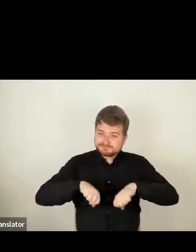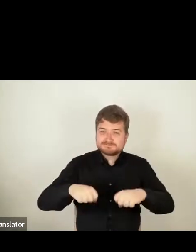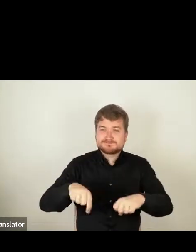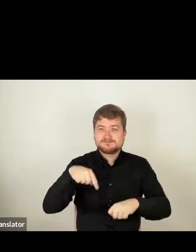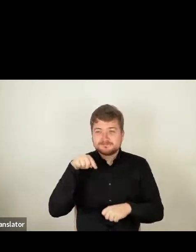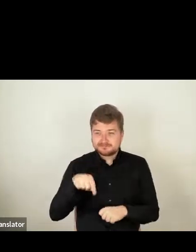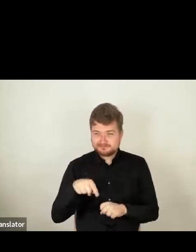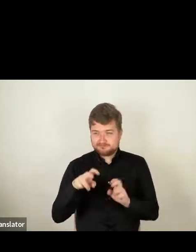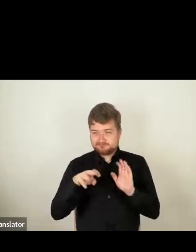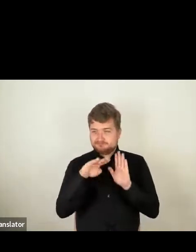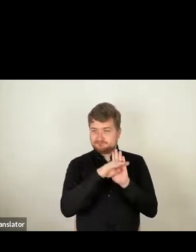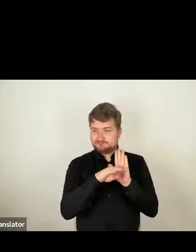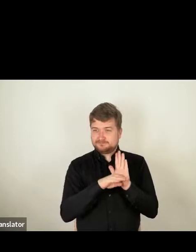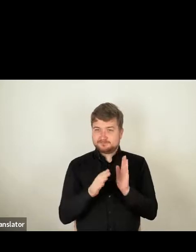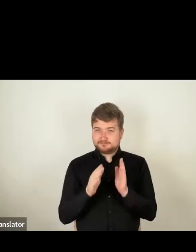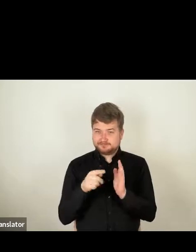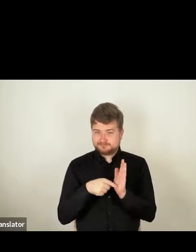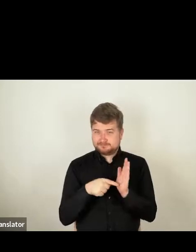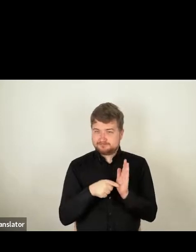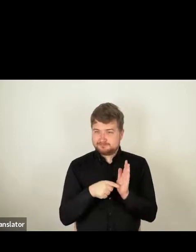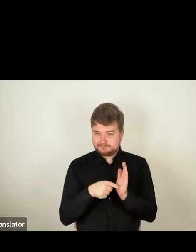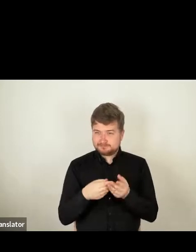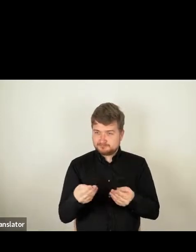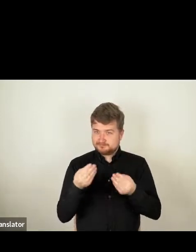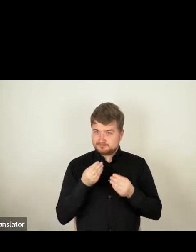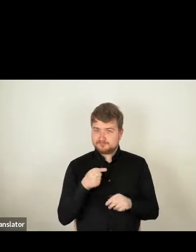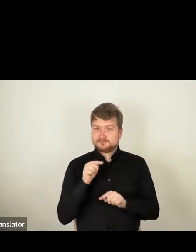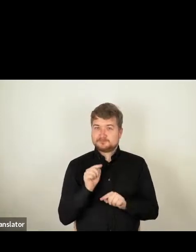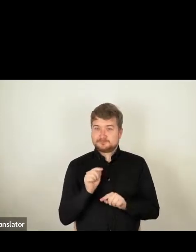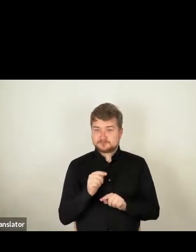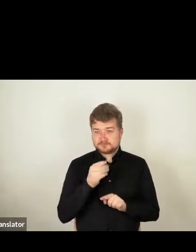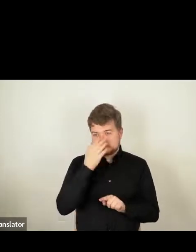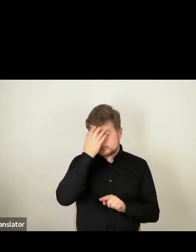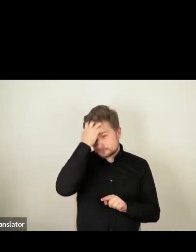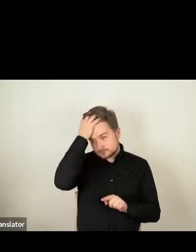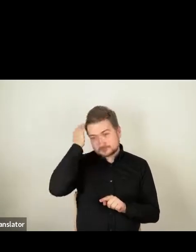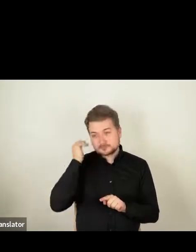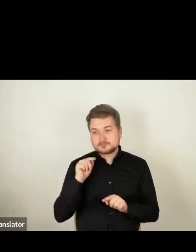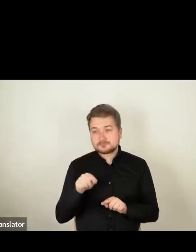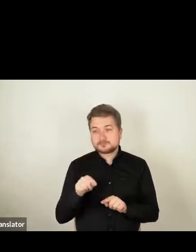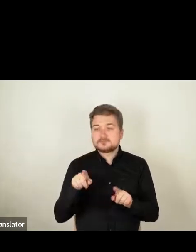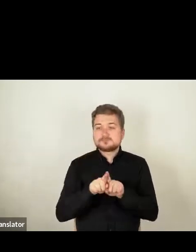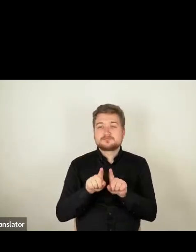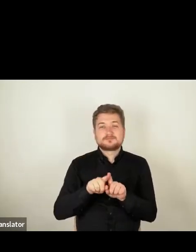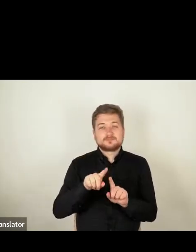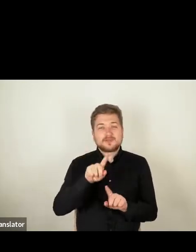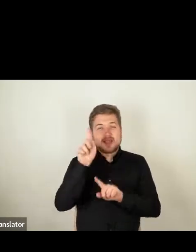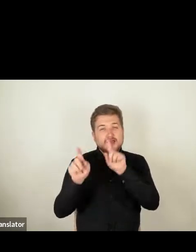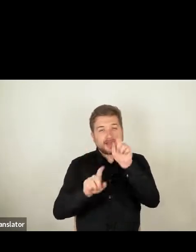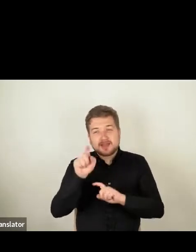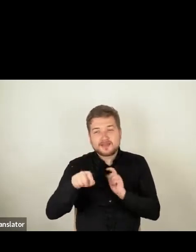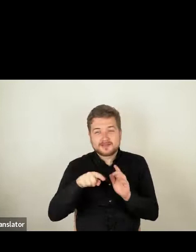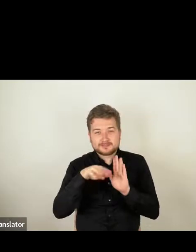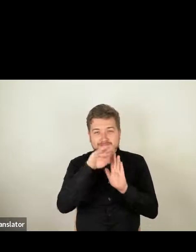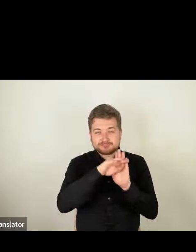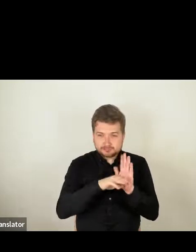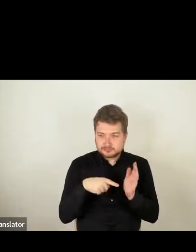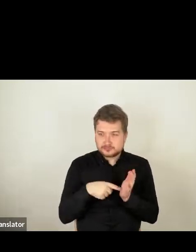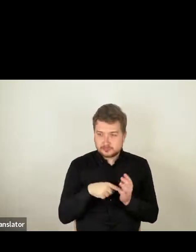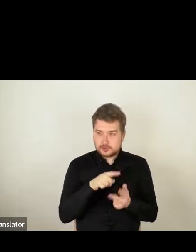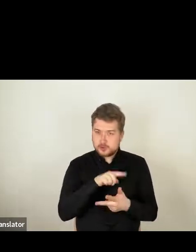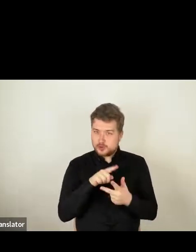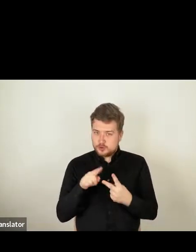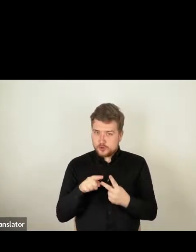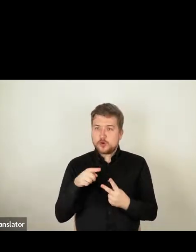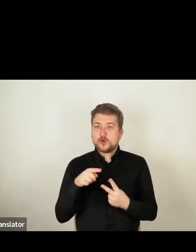put together and the survey that has been done of parliaments is going to be a really important tool in getting us to